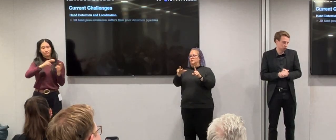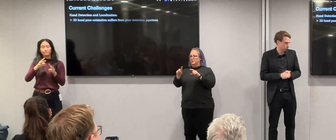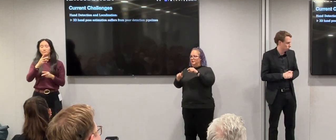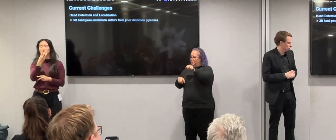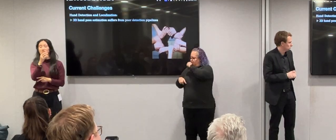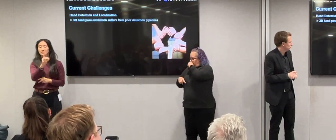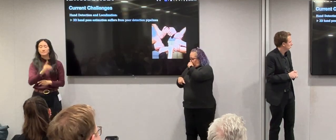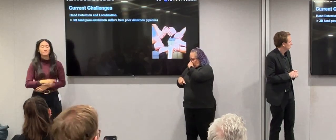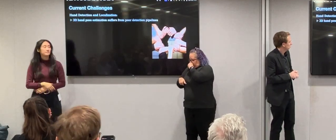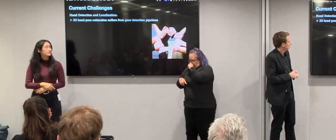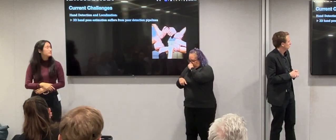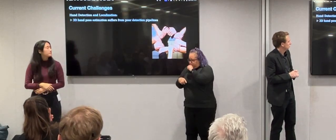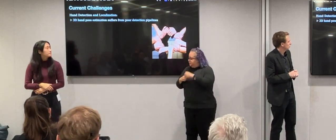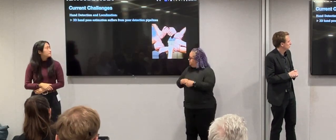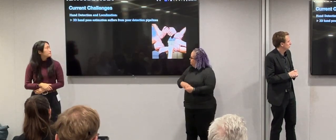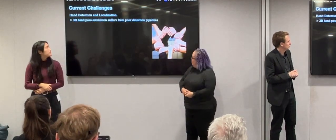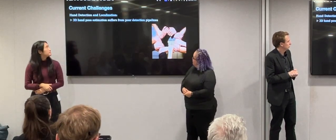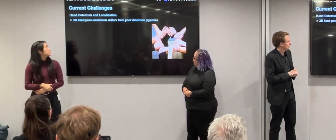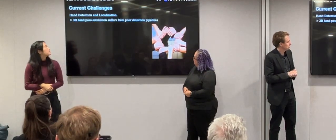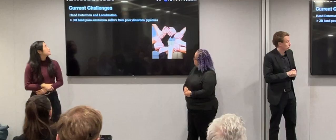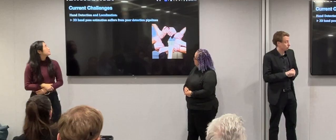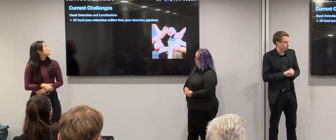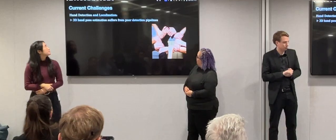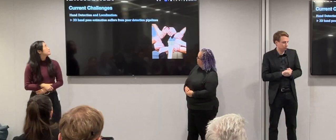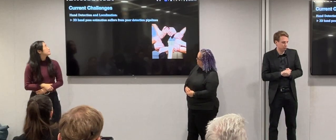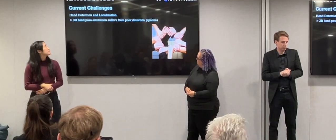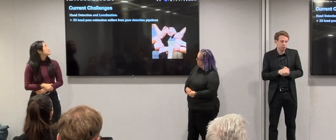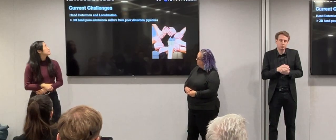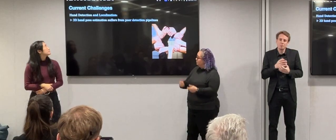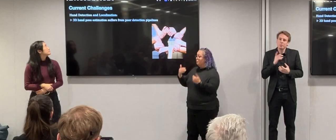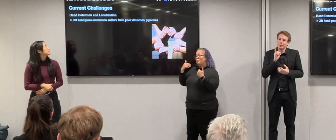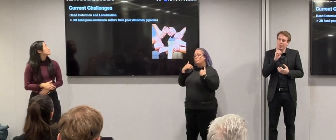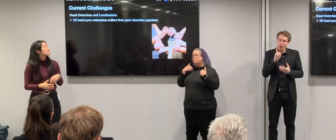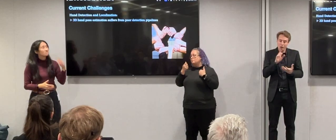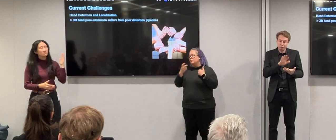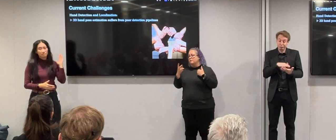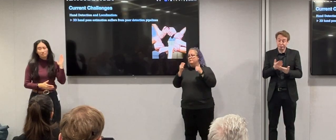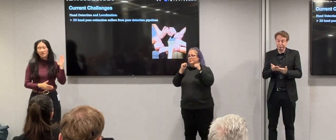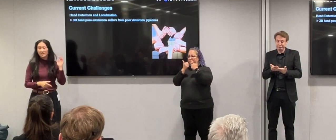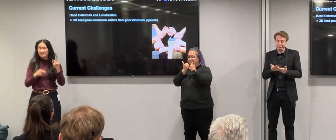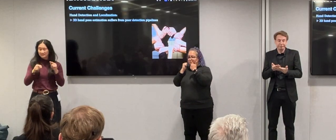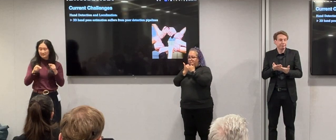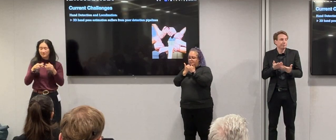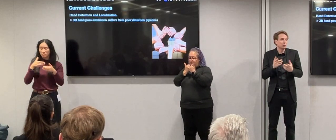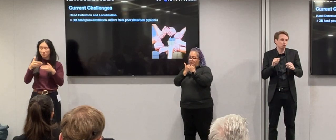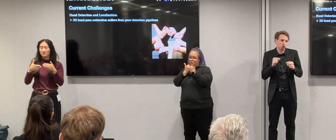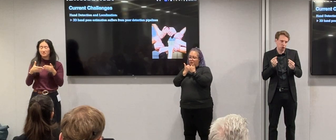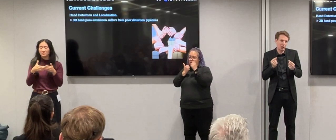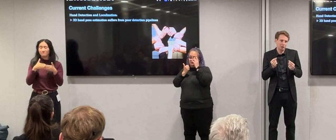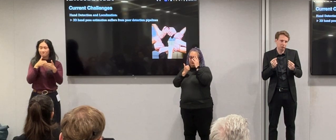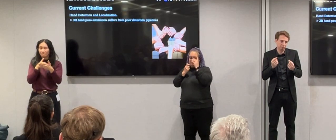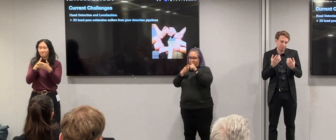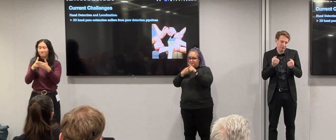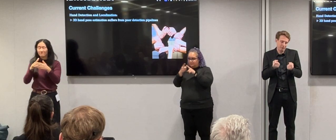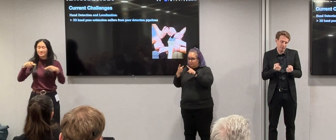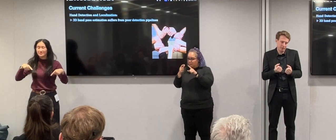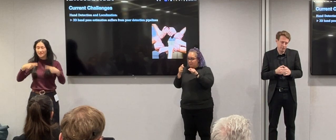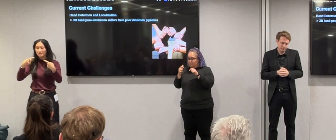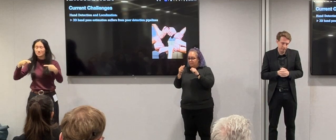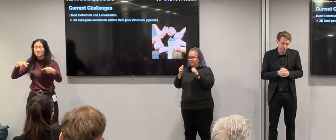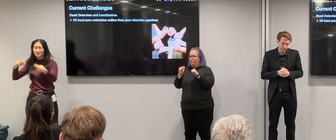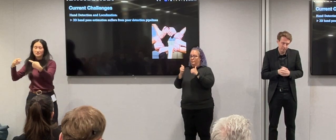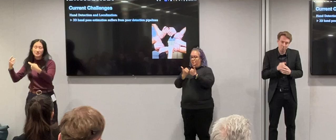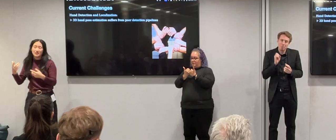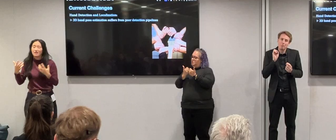So this has several challenges. And the main challenge, which is also my